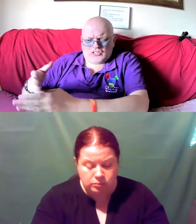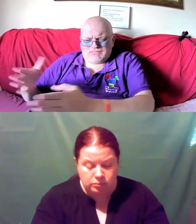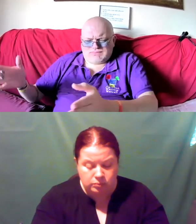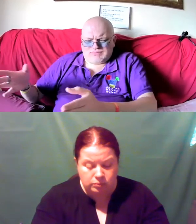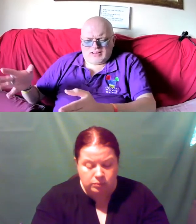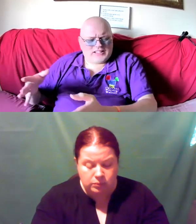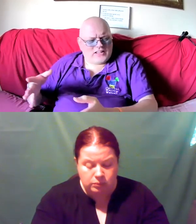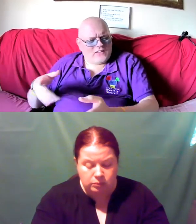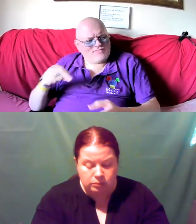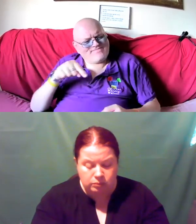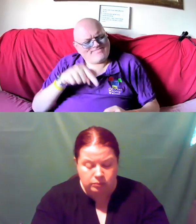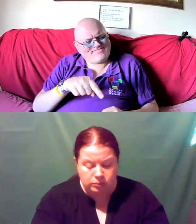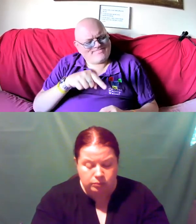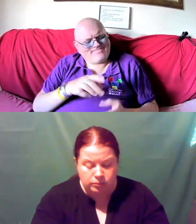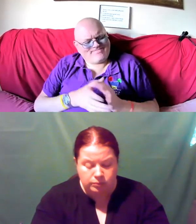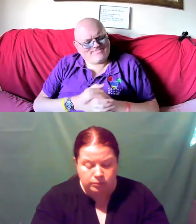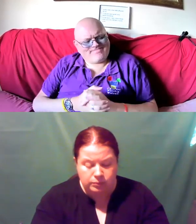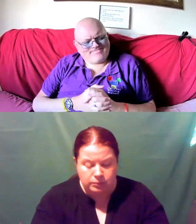So it was